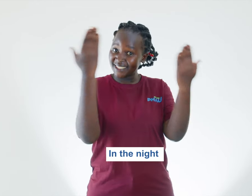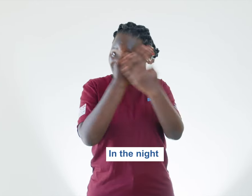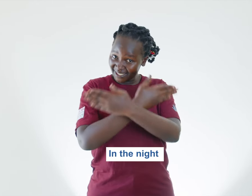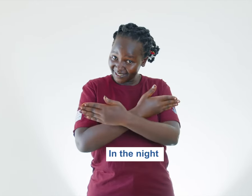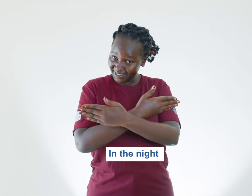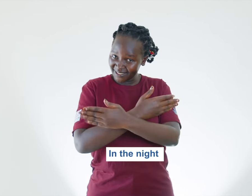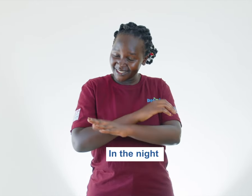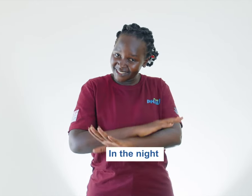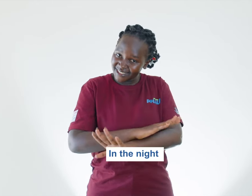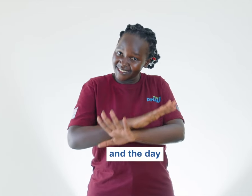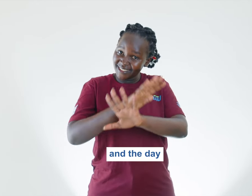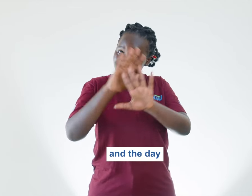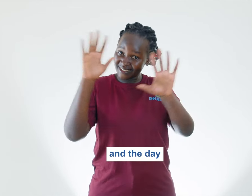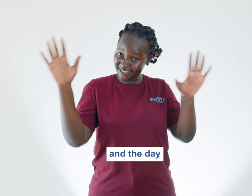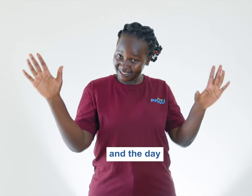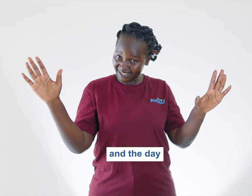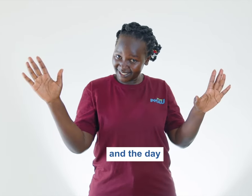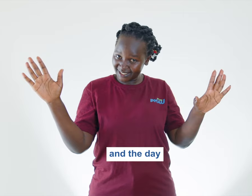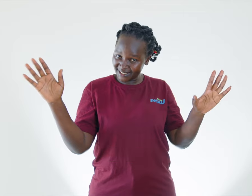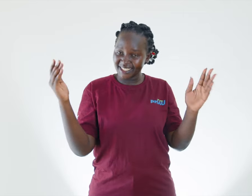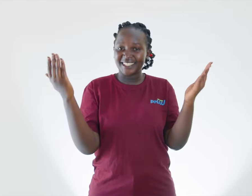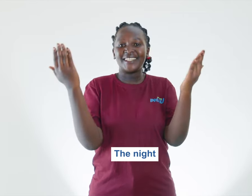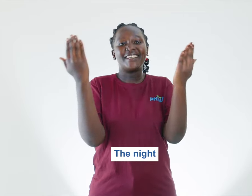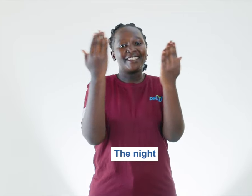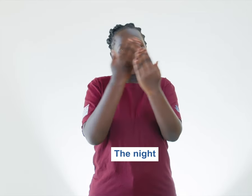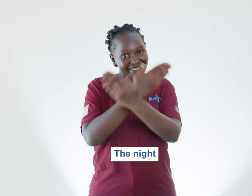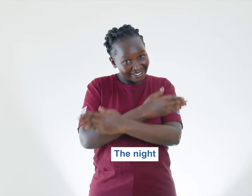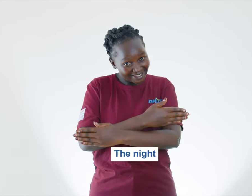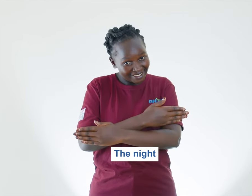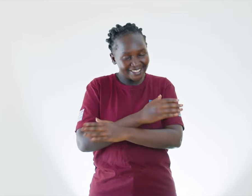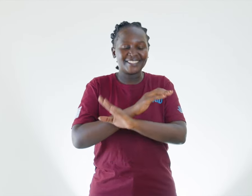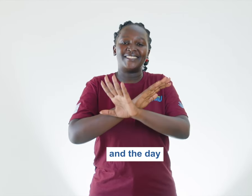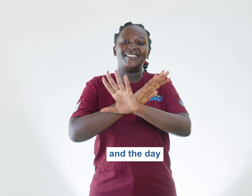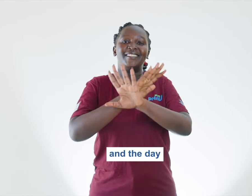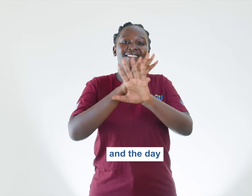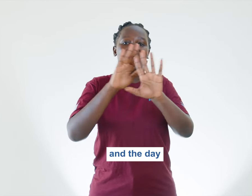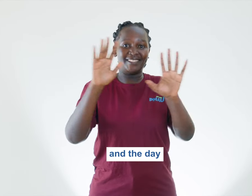In the night and the day, the night and day,